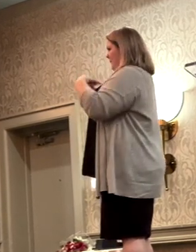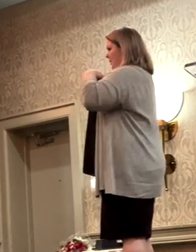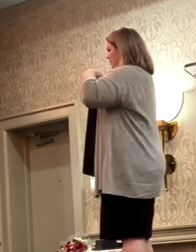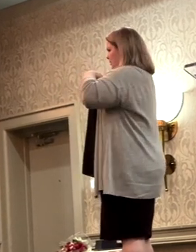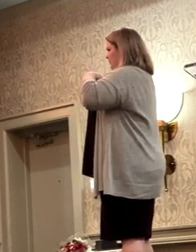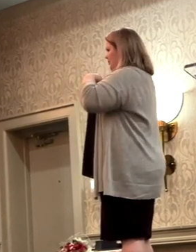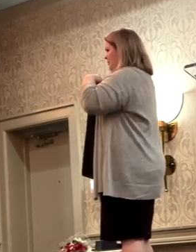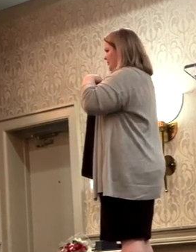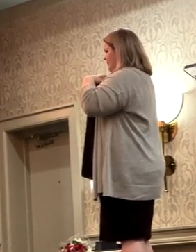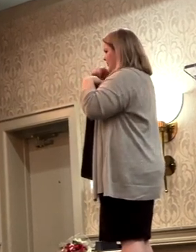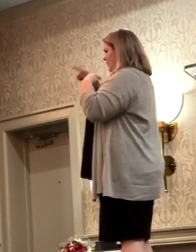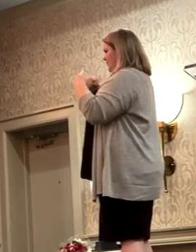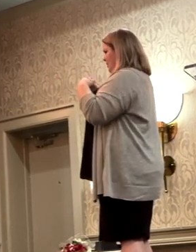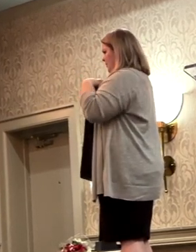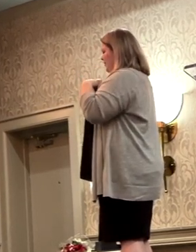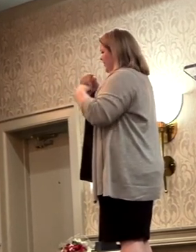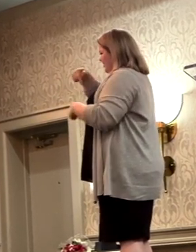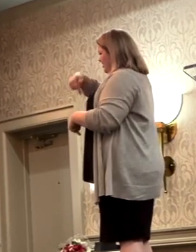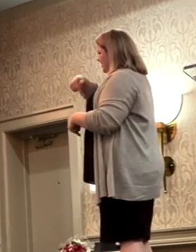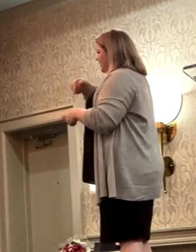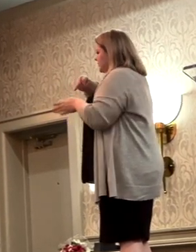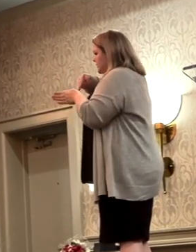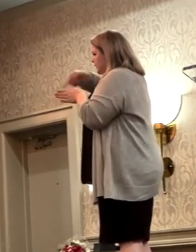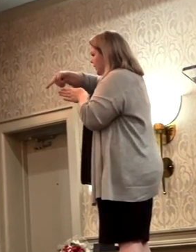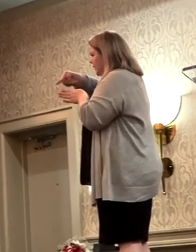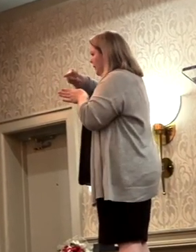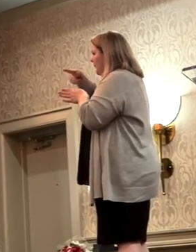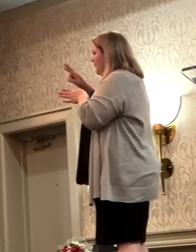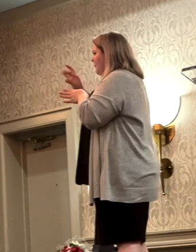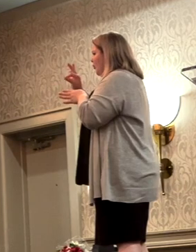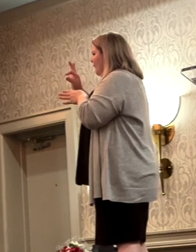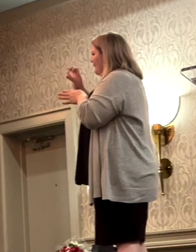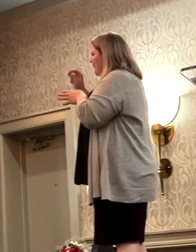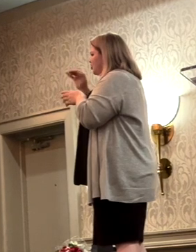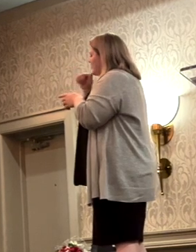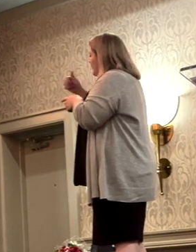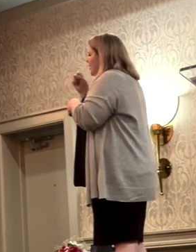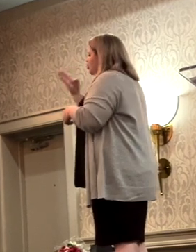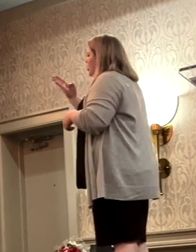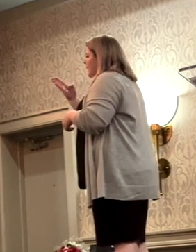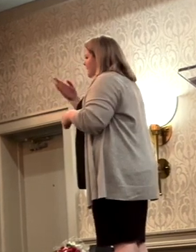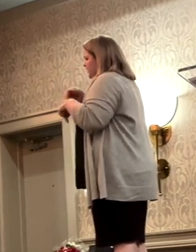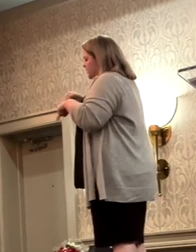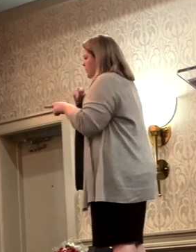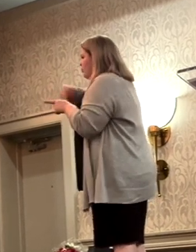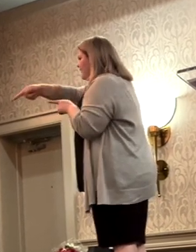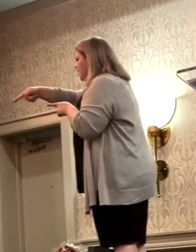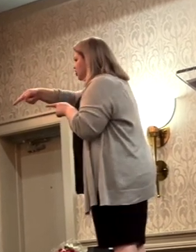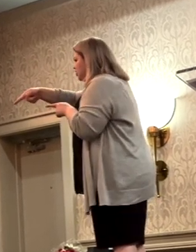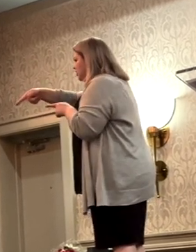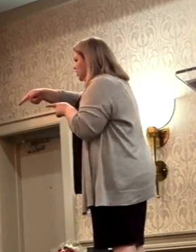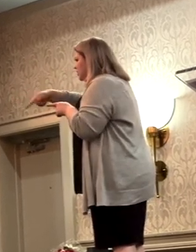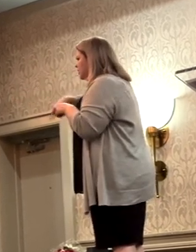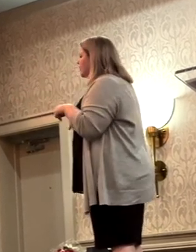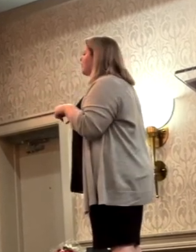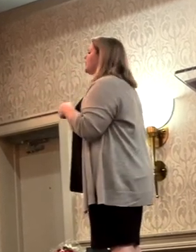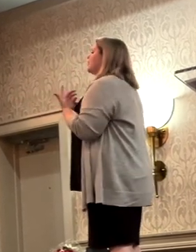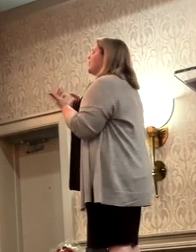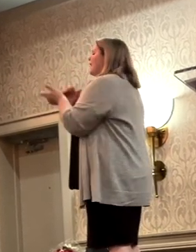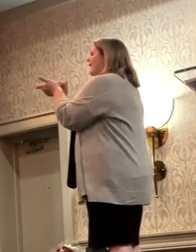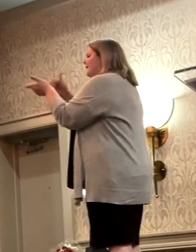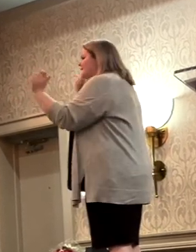profession, not a job. Assert yourself against any perceived discrimination or